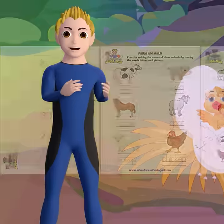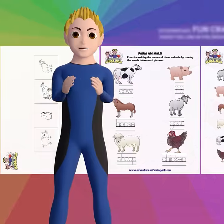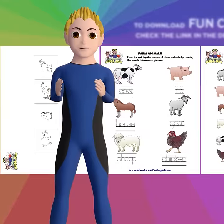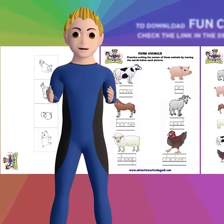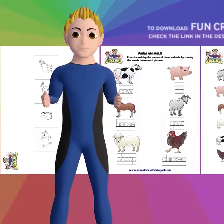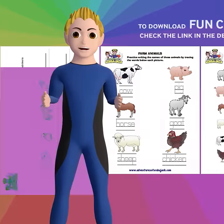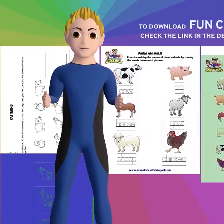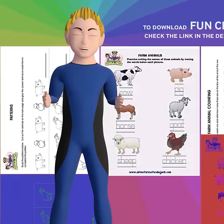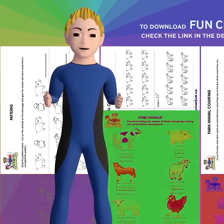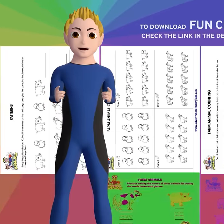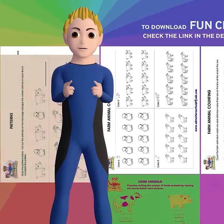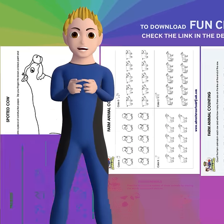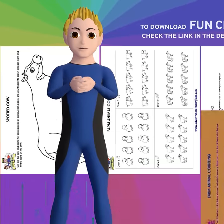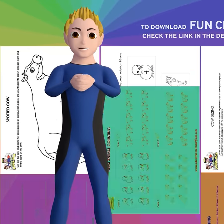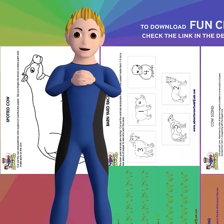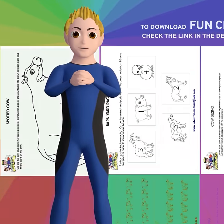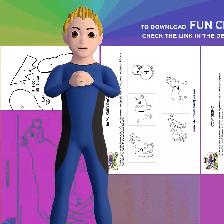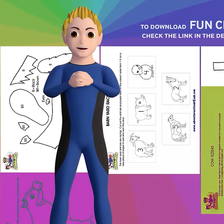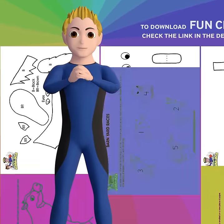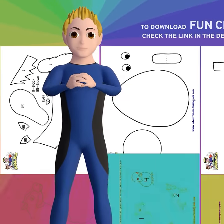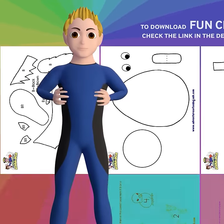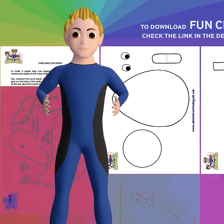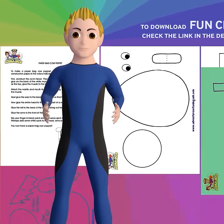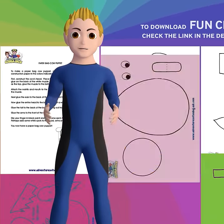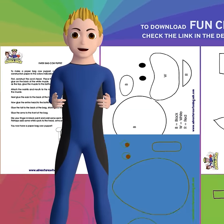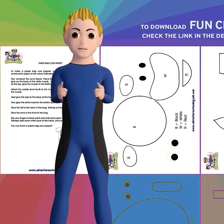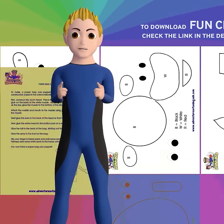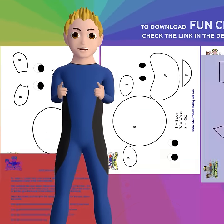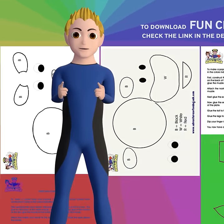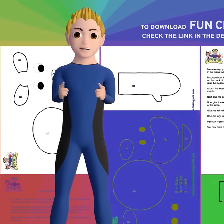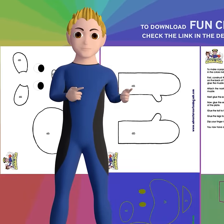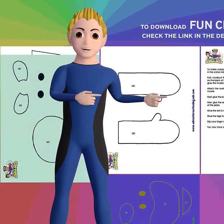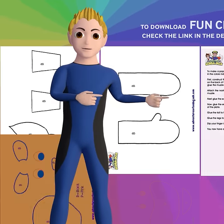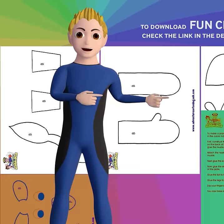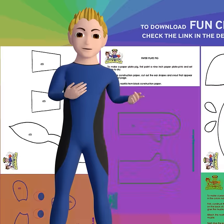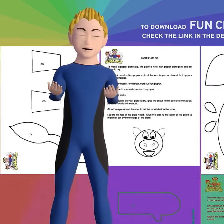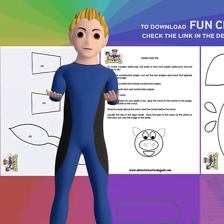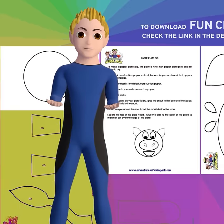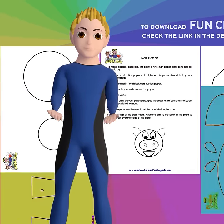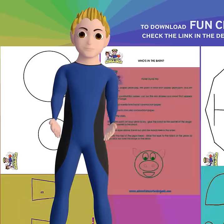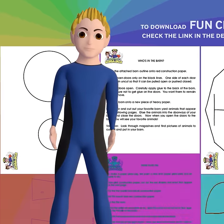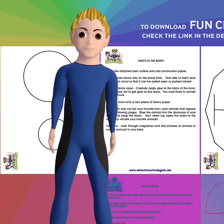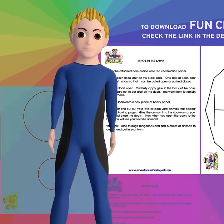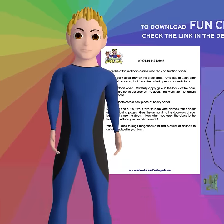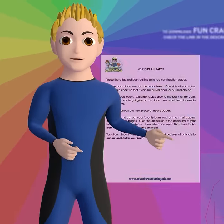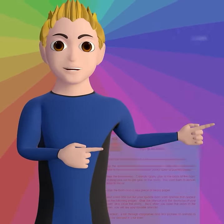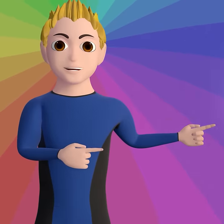Now let's do some fun farm crafts together. You can download them at home. Visit us